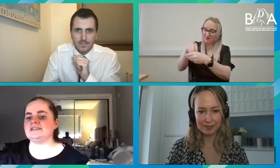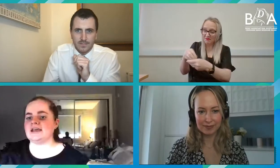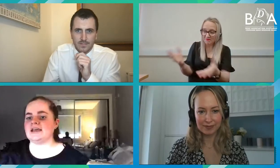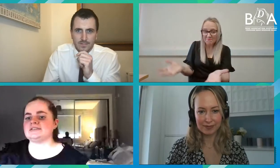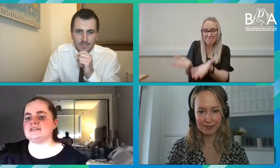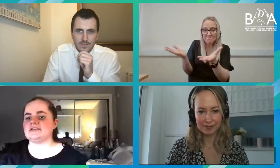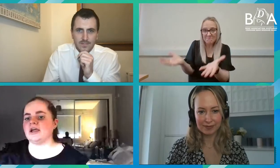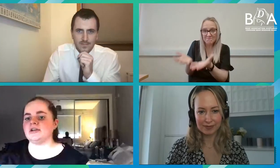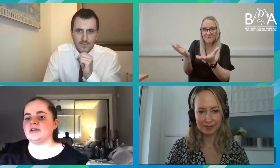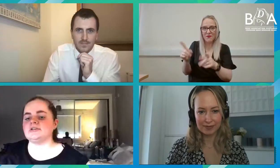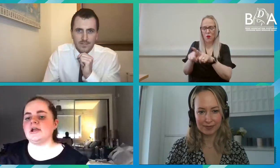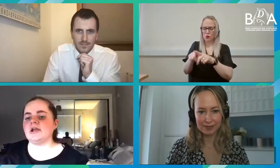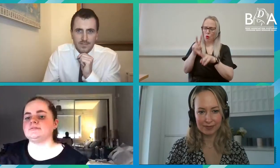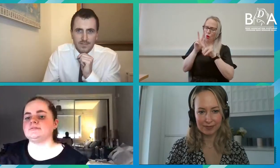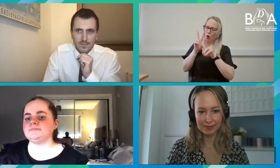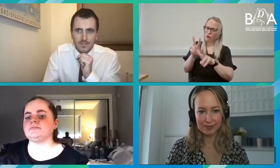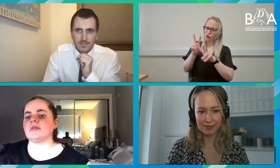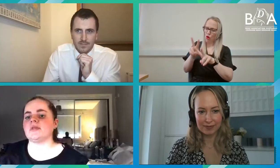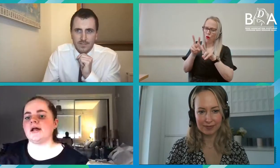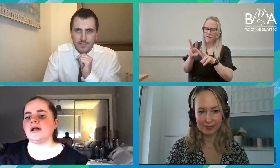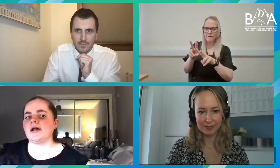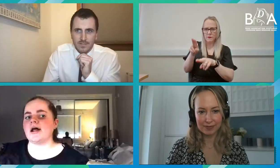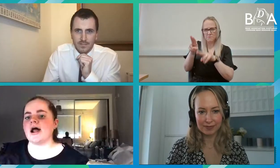observe and assess their learning,